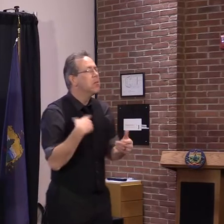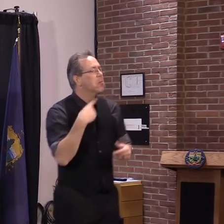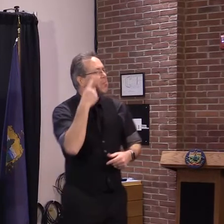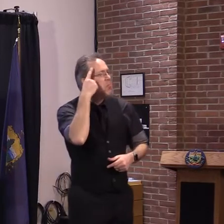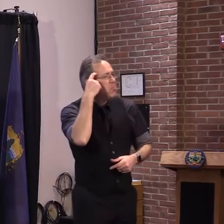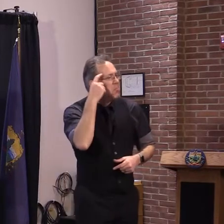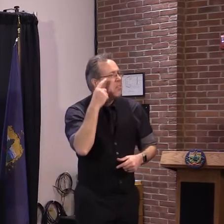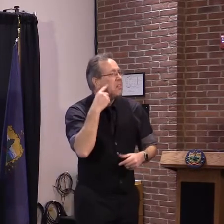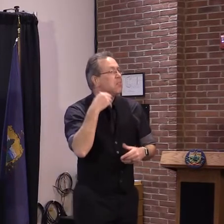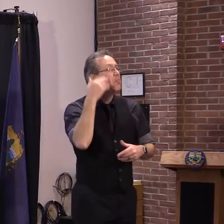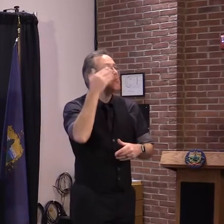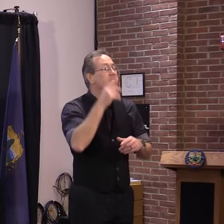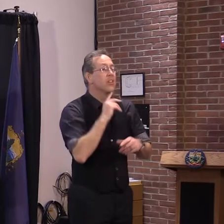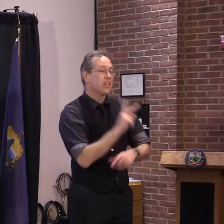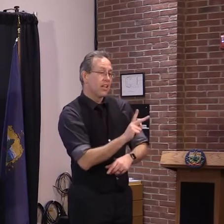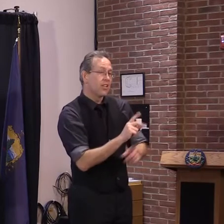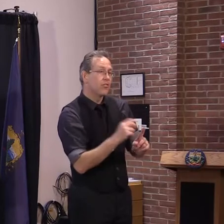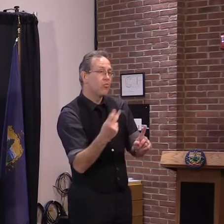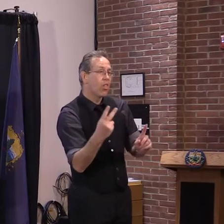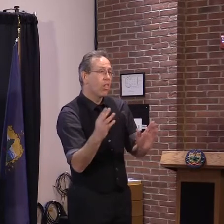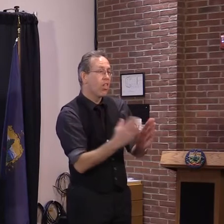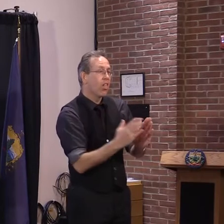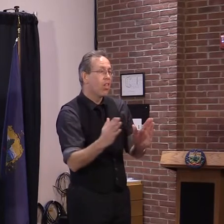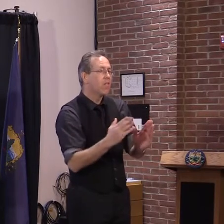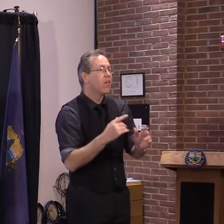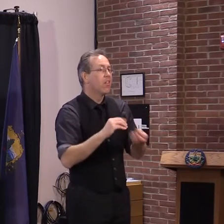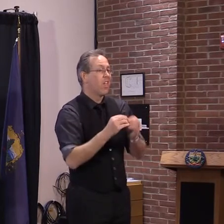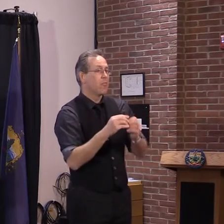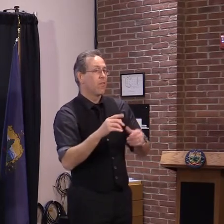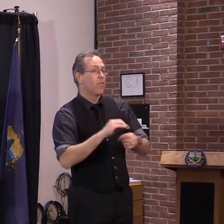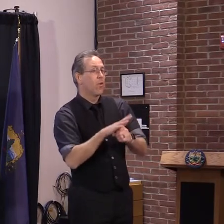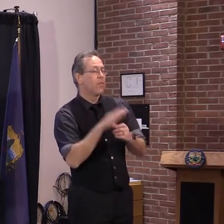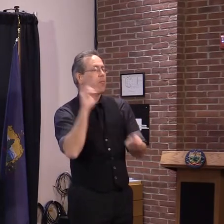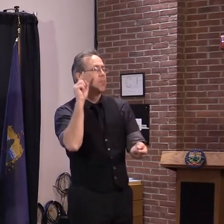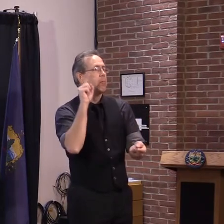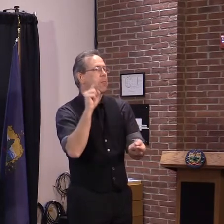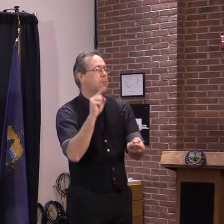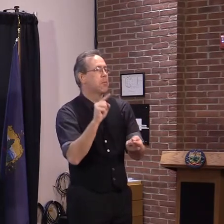12 schools are having a very nice drop off.